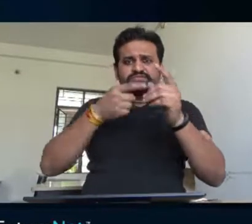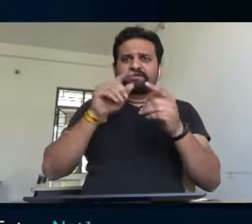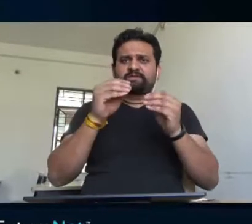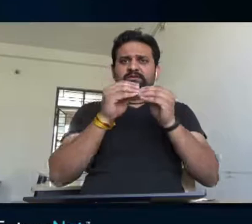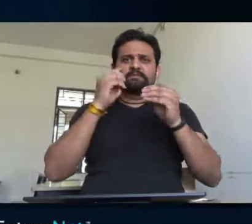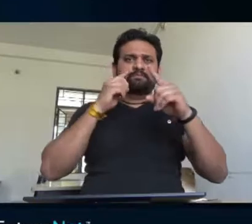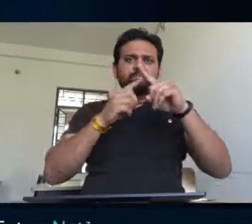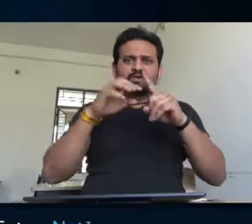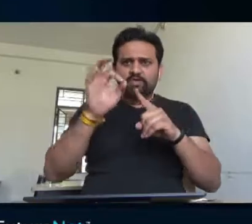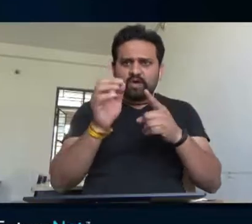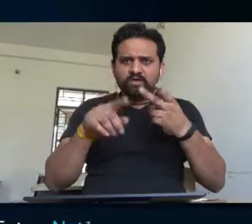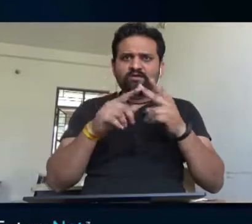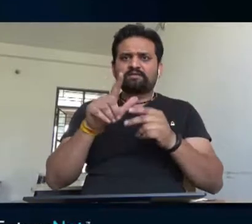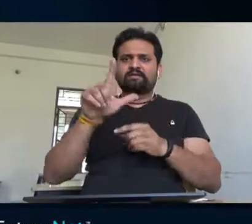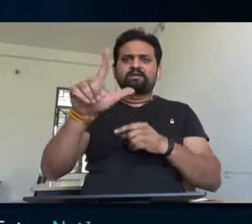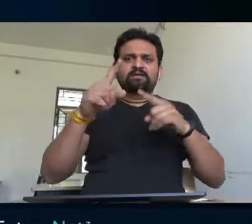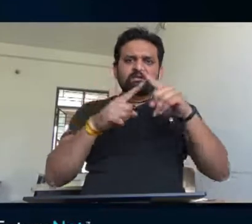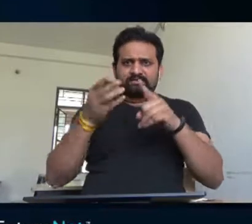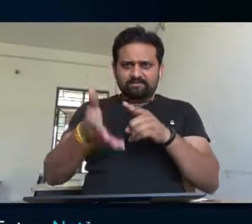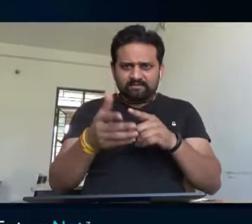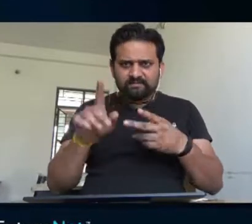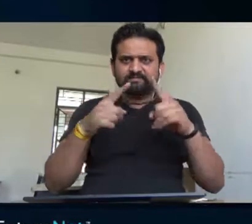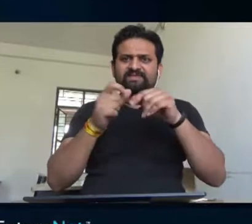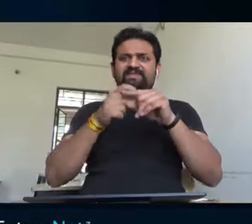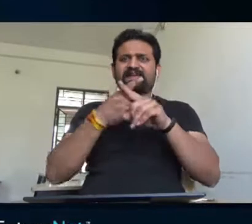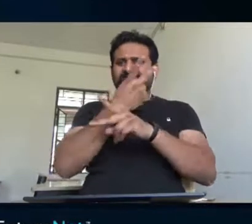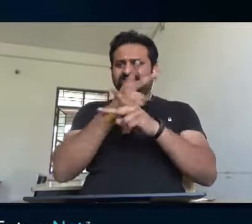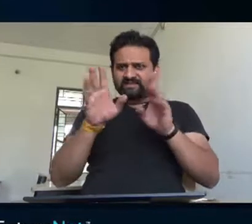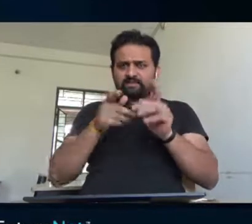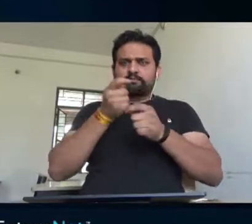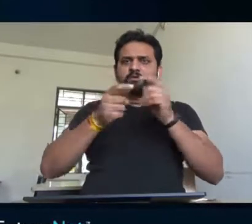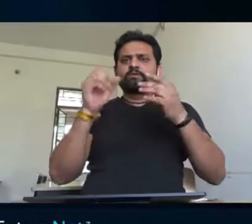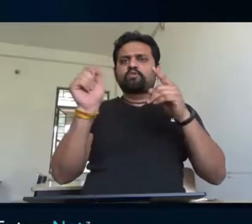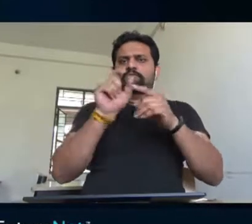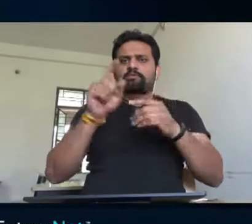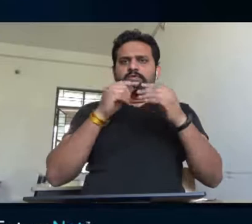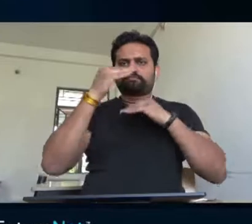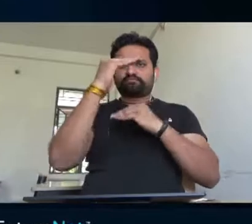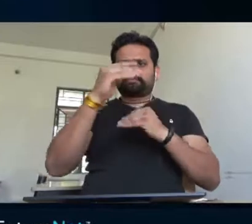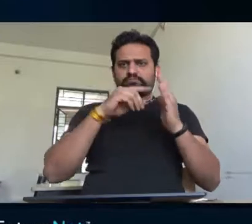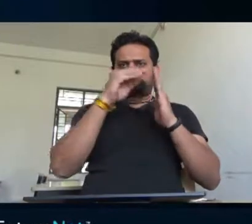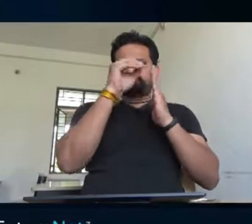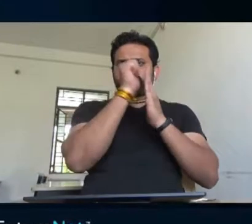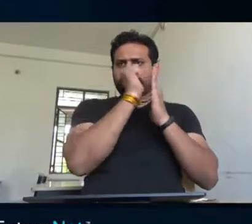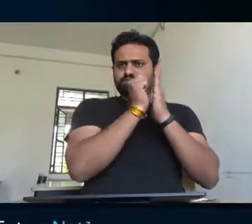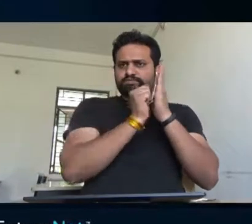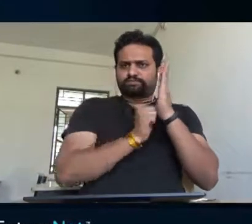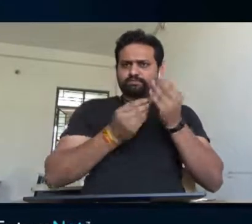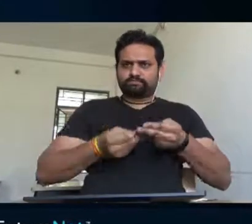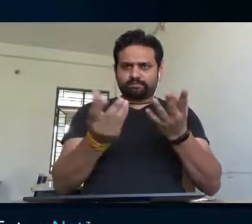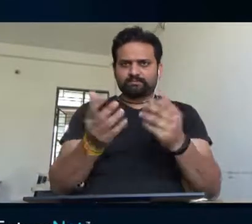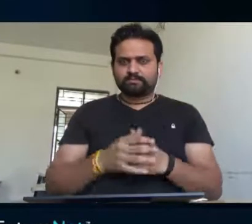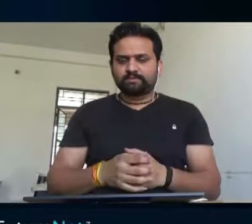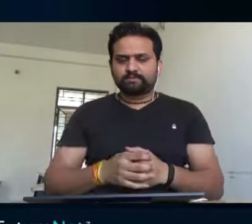in Litecoin, or in codes. For the tax, you have your monthly statement. Okay,